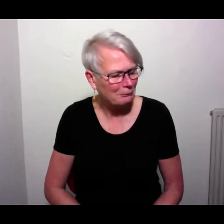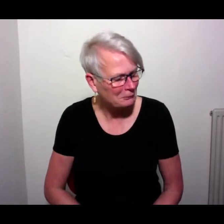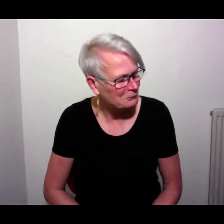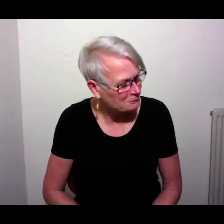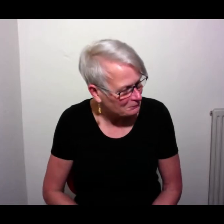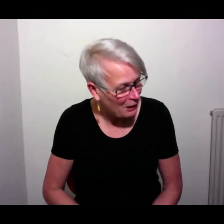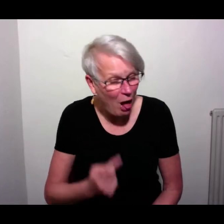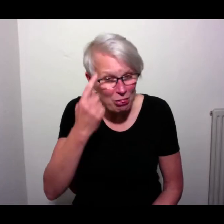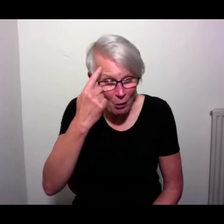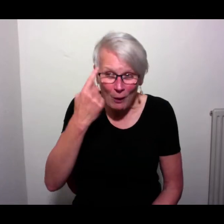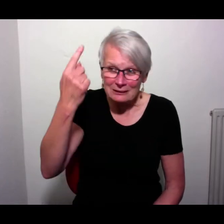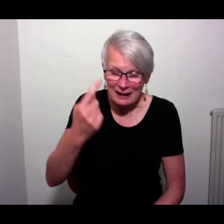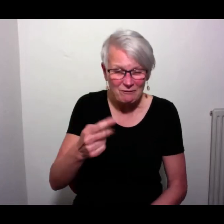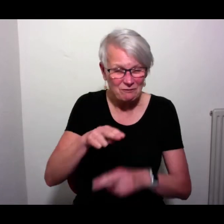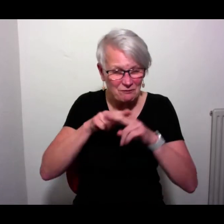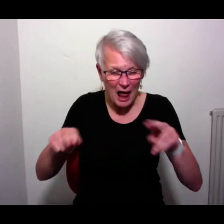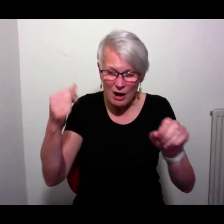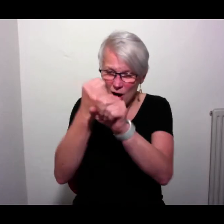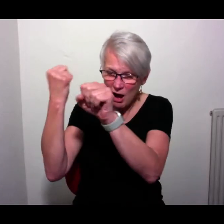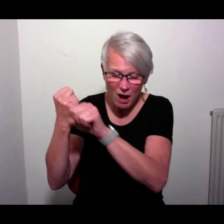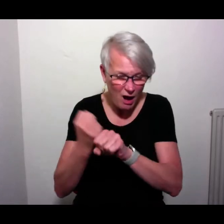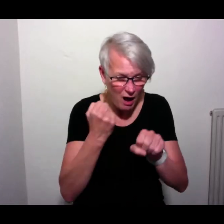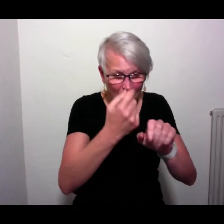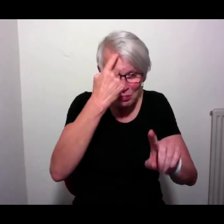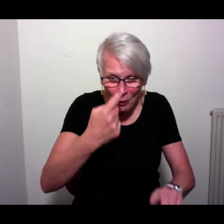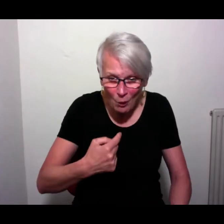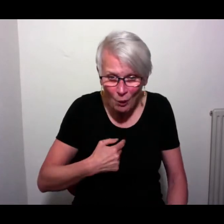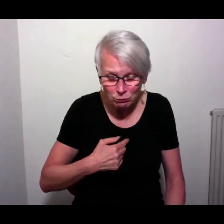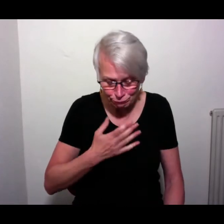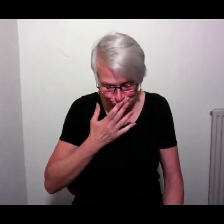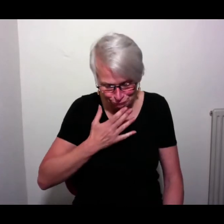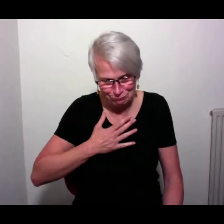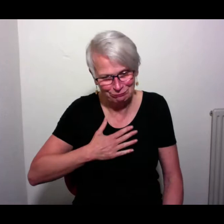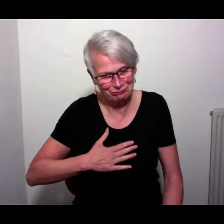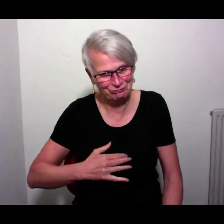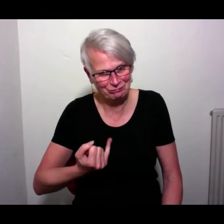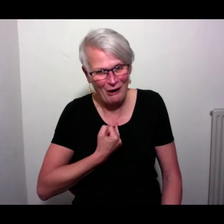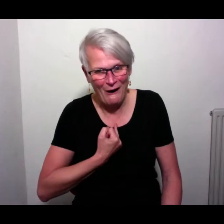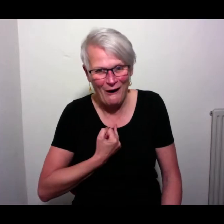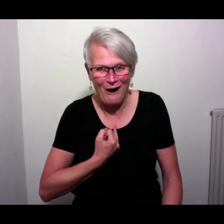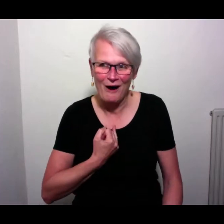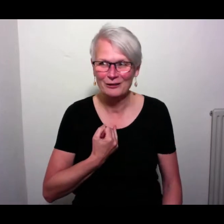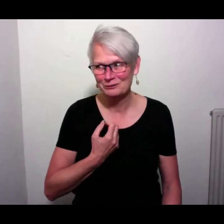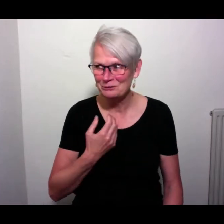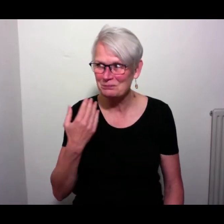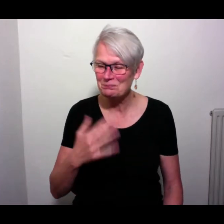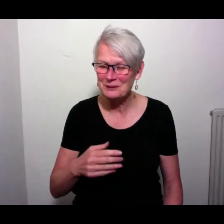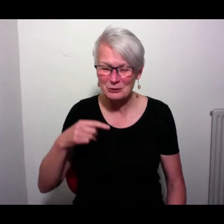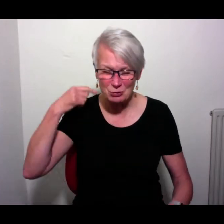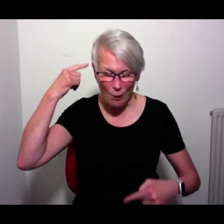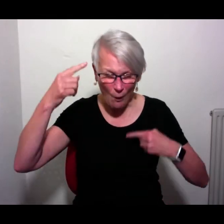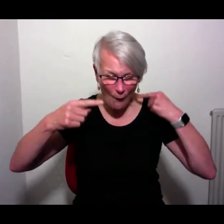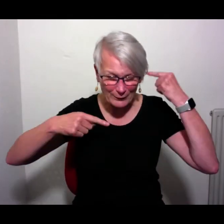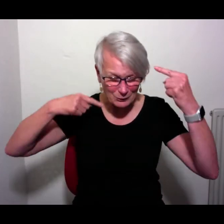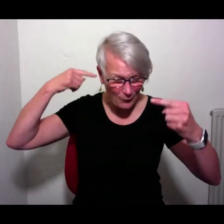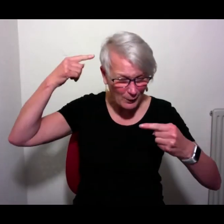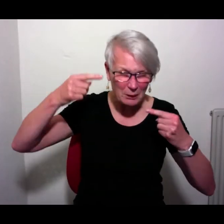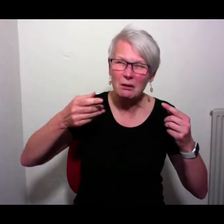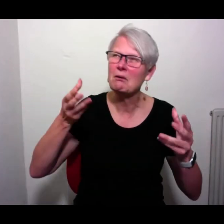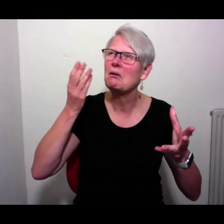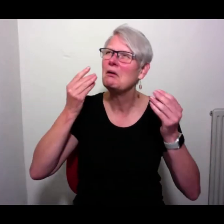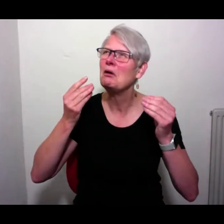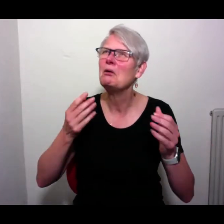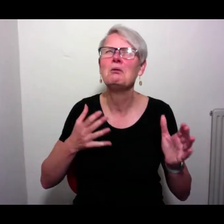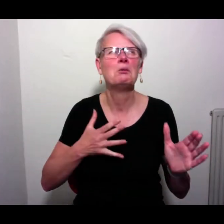the young woman. I thought she was rebuilding her own bloody flat. It was knock, knock, knock, bang,